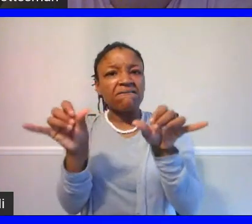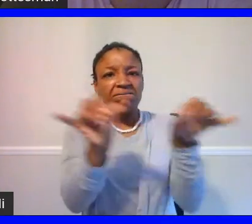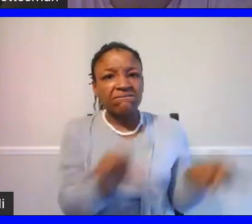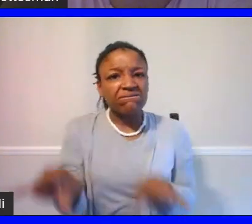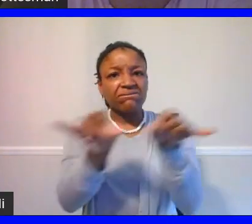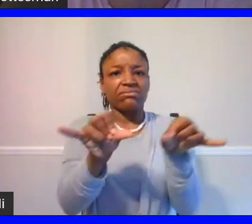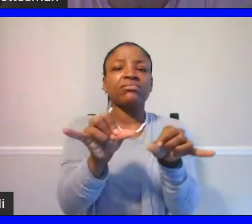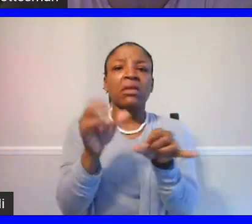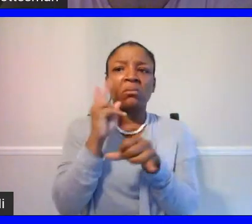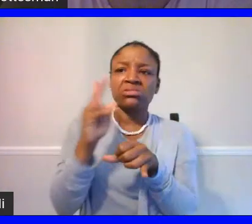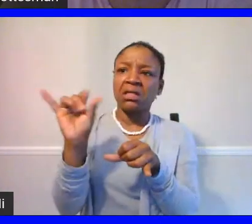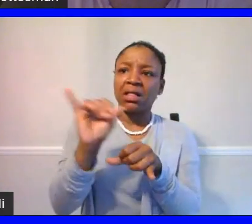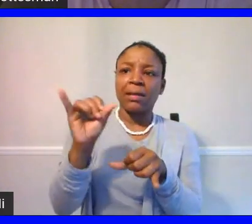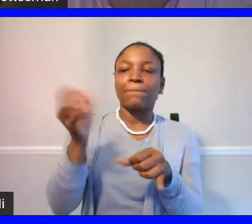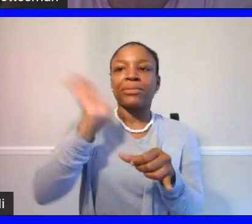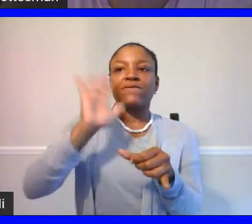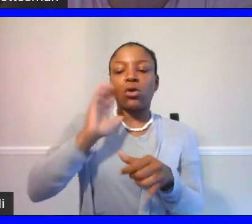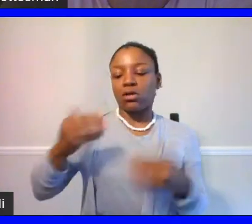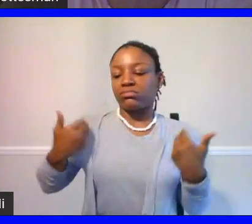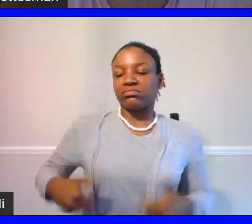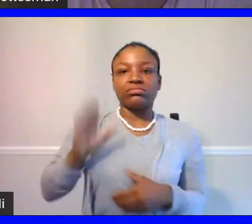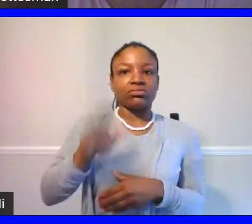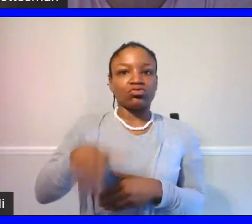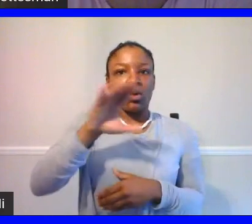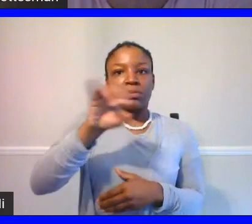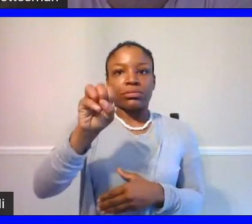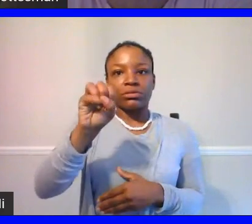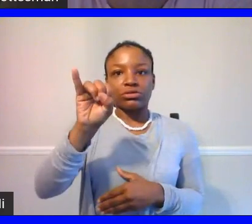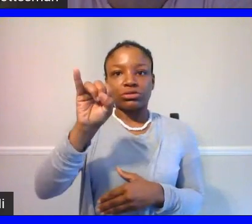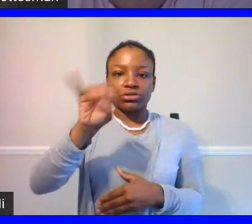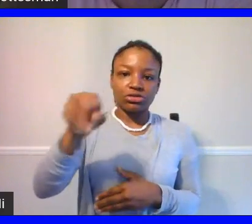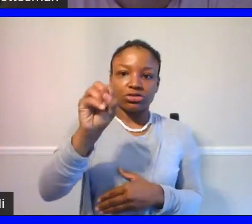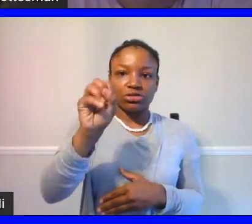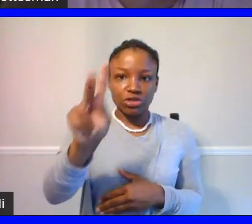like I was seen as a jock in art school, which is, you know,